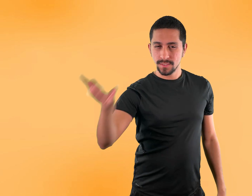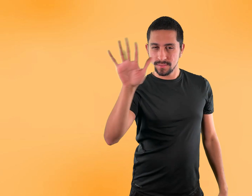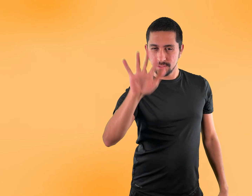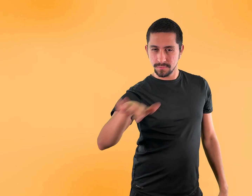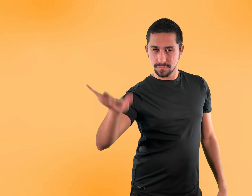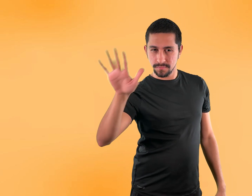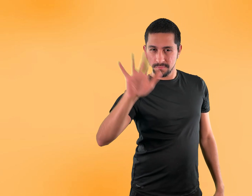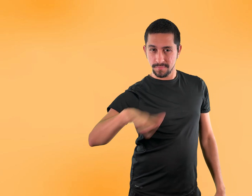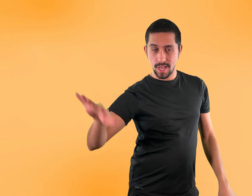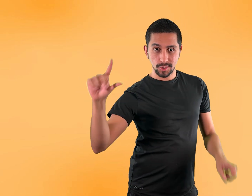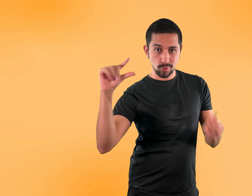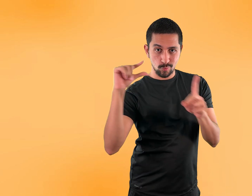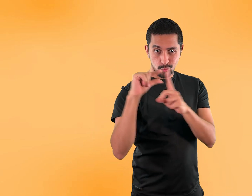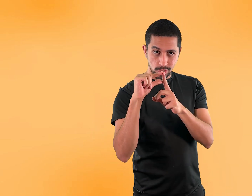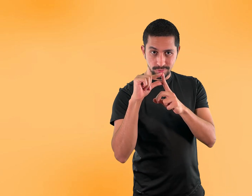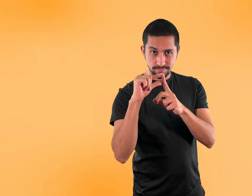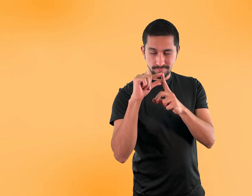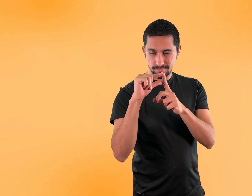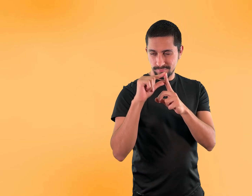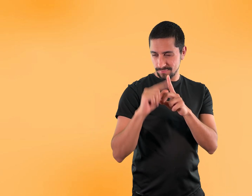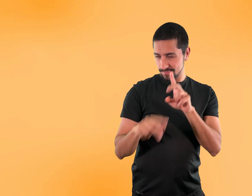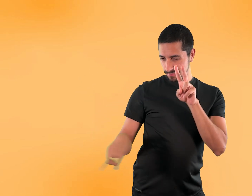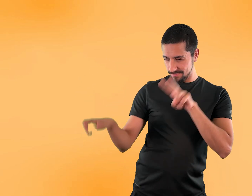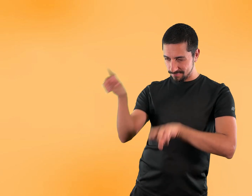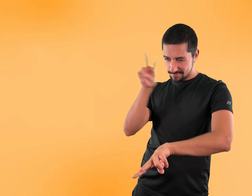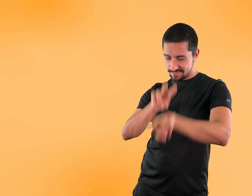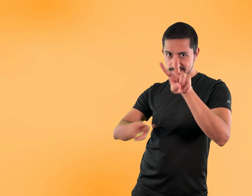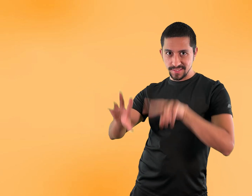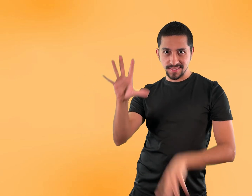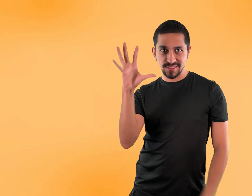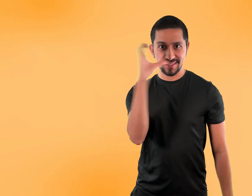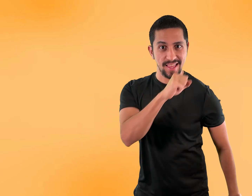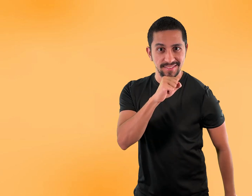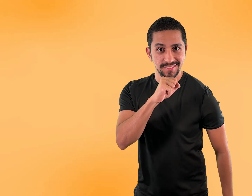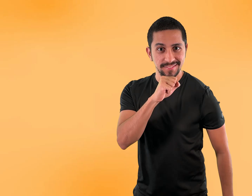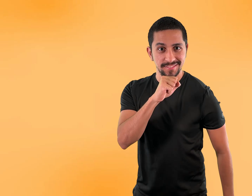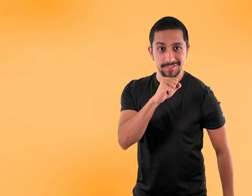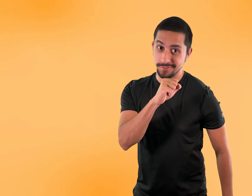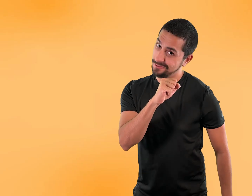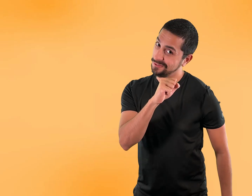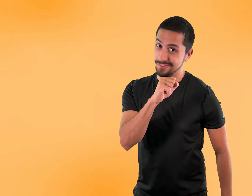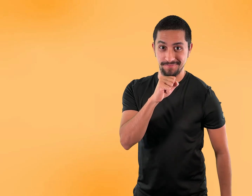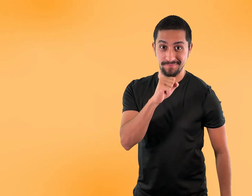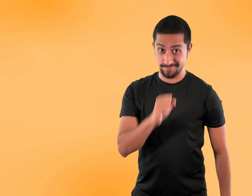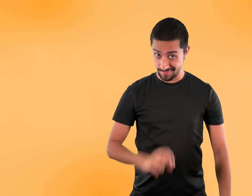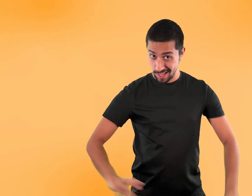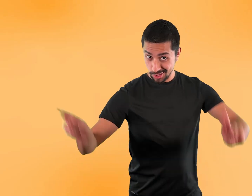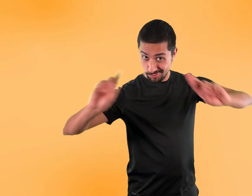I'll fingerspell a few words, and you try to guess what they are. Ready?